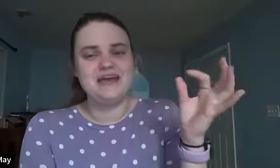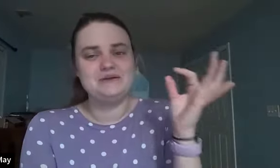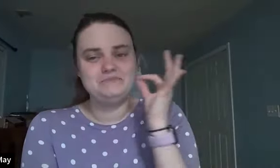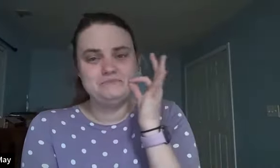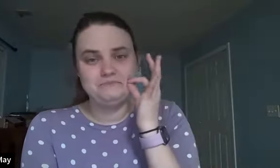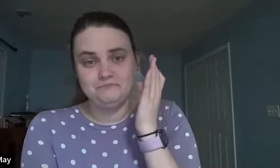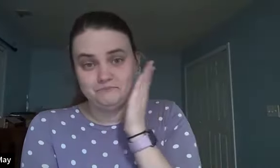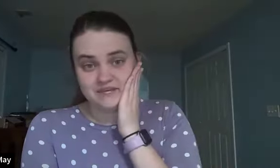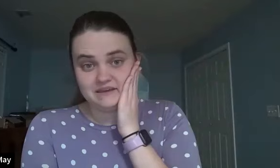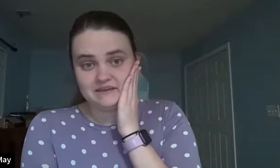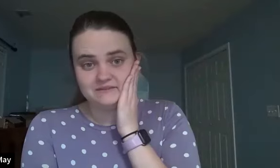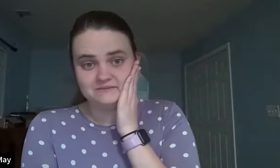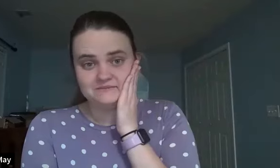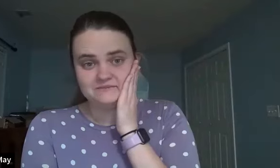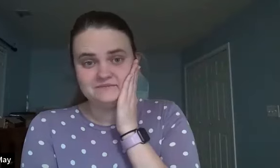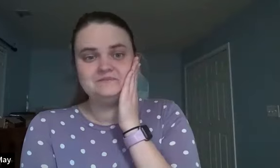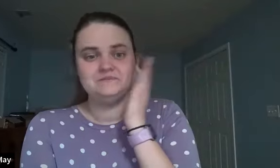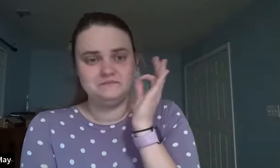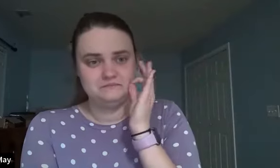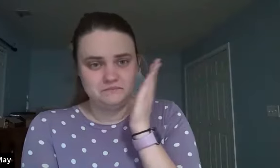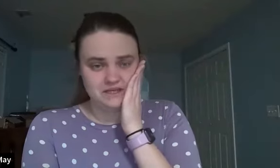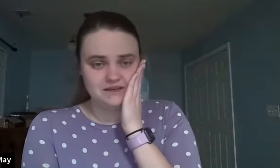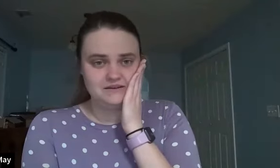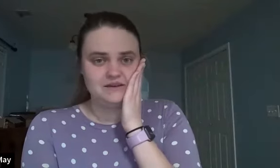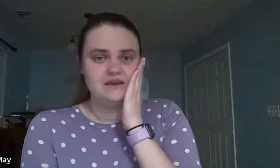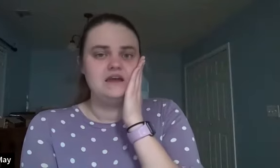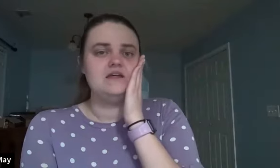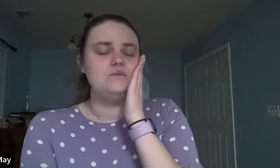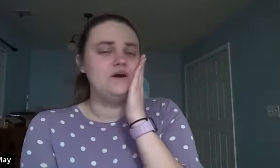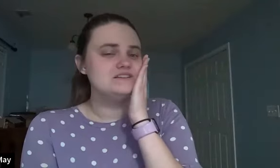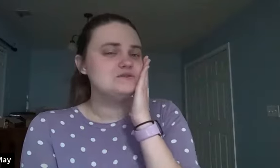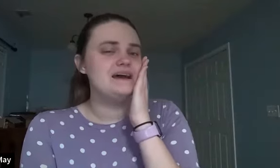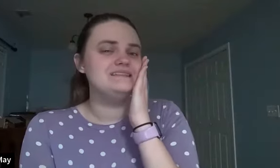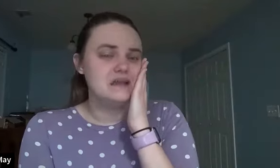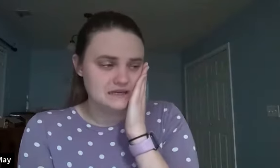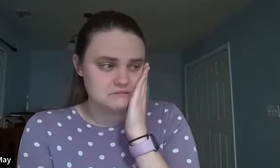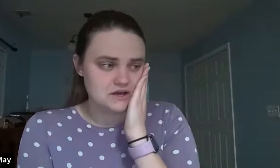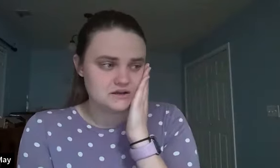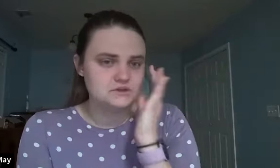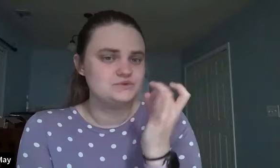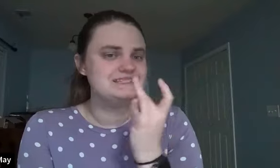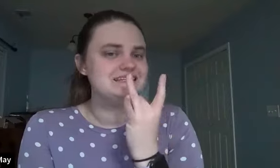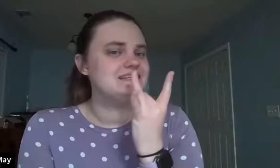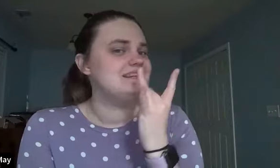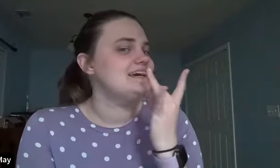had bee, bee, and then we also had lightning bug, which was